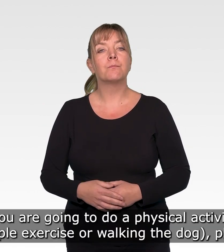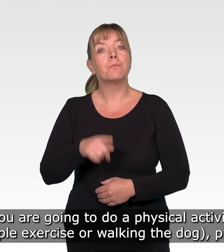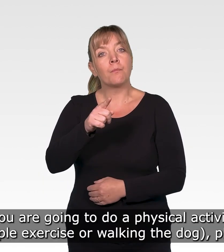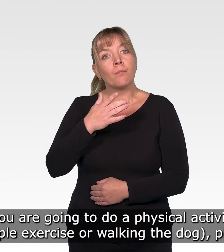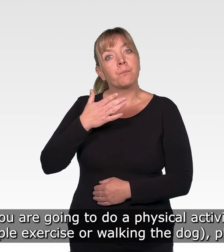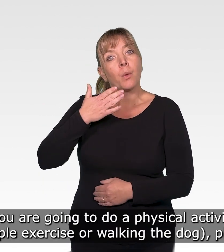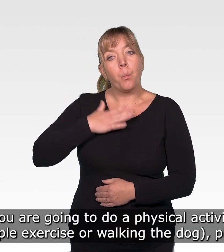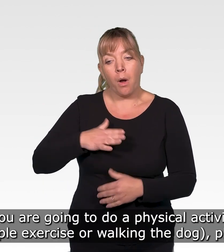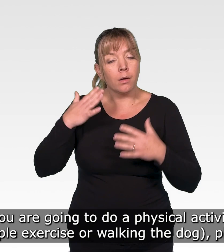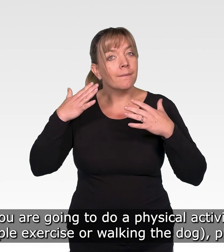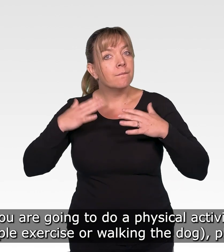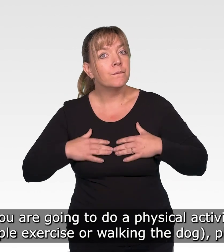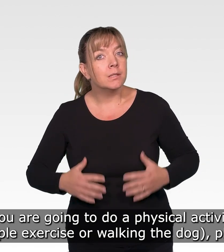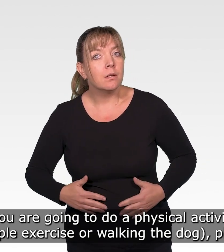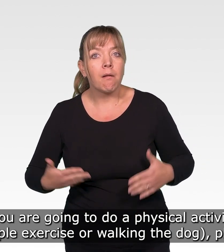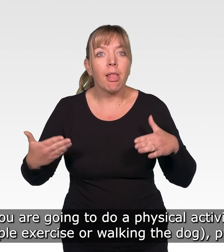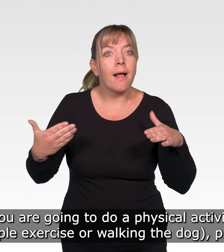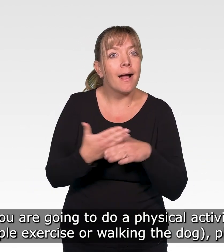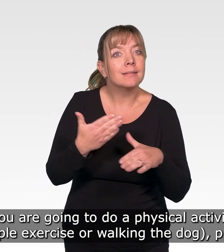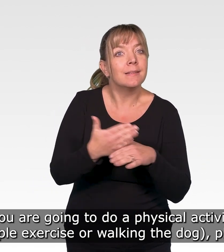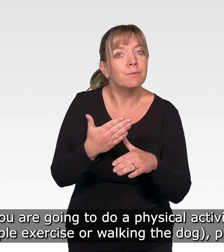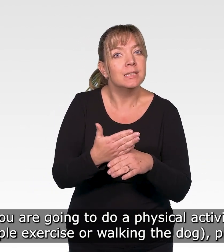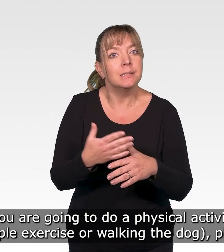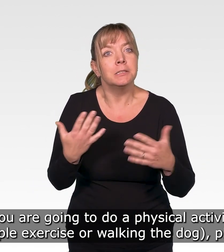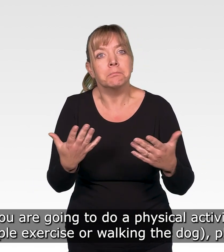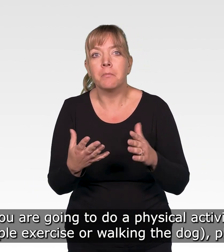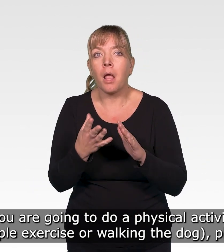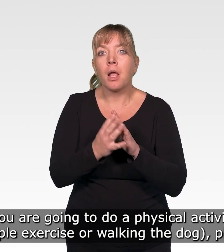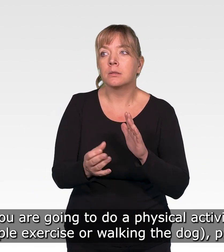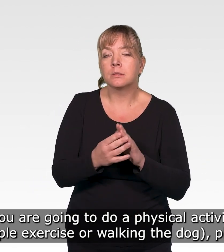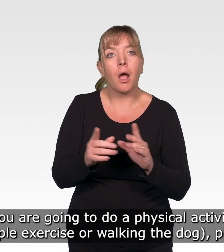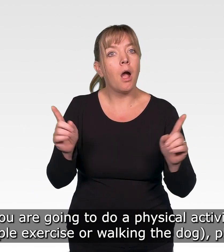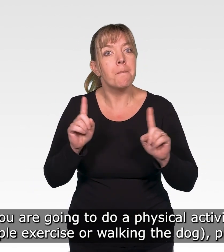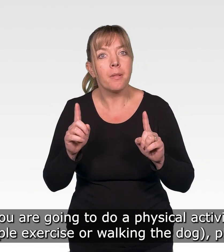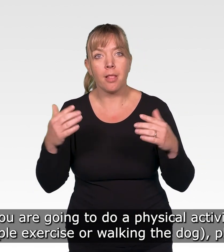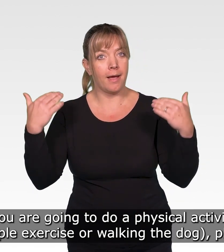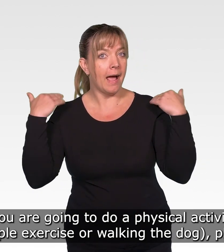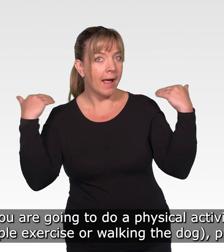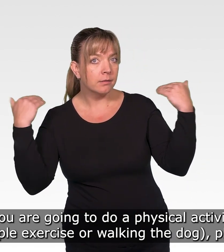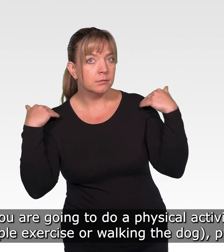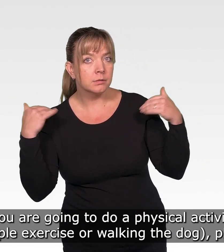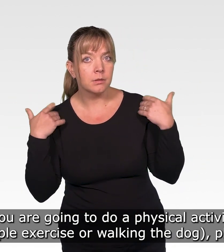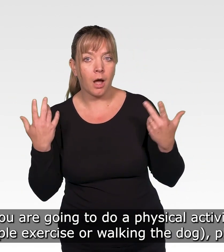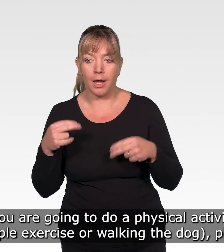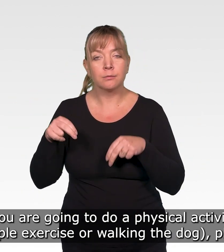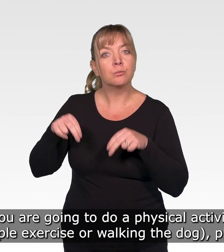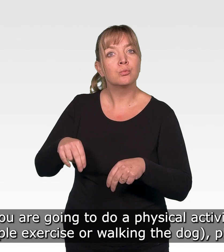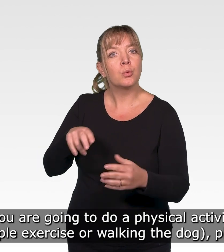If you are going to do a physical activity, for example exercise or walking the dog,